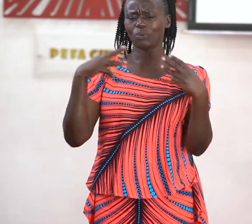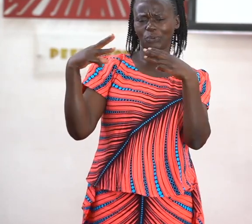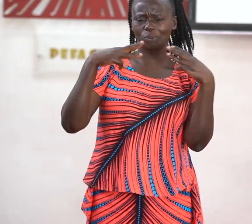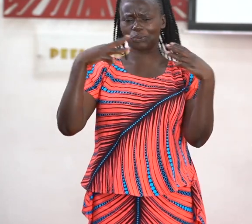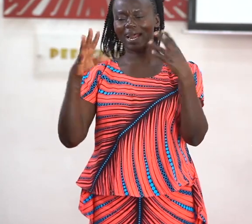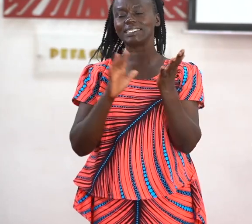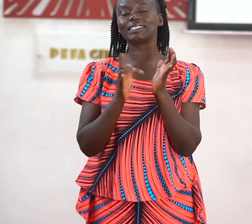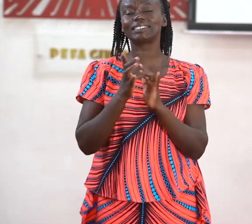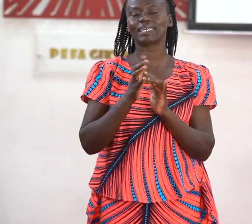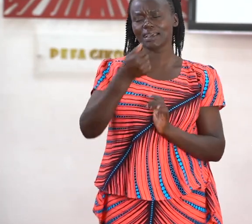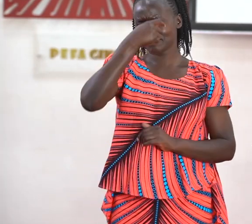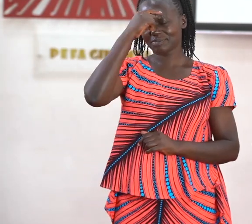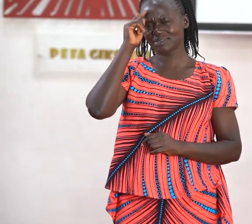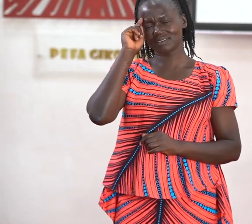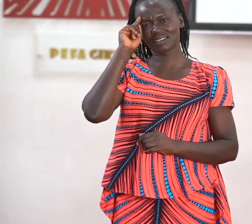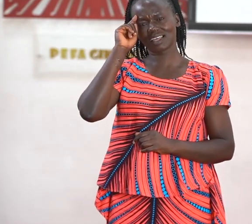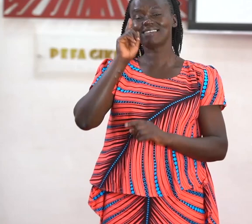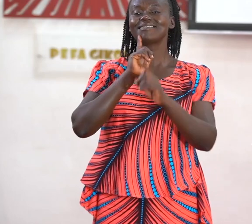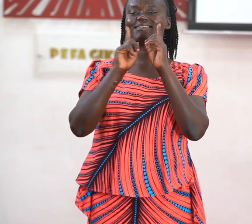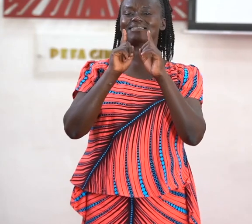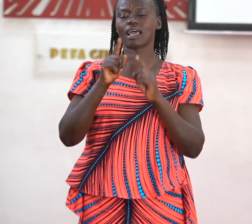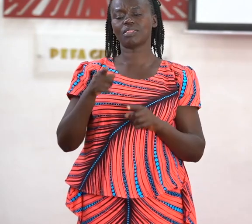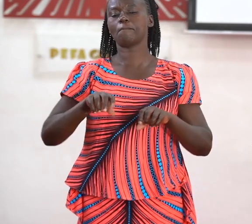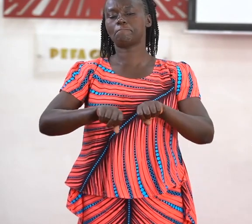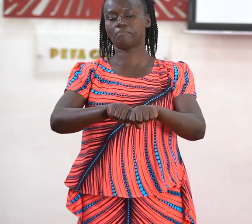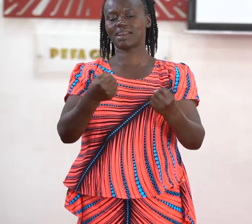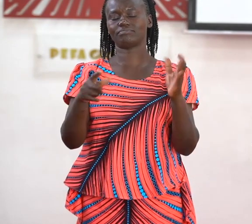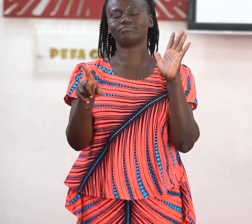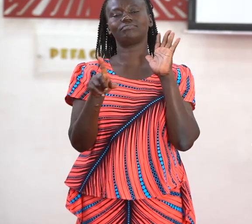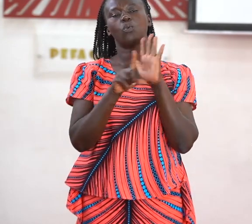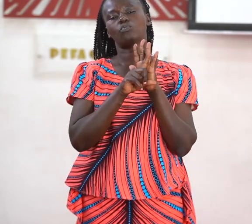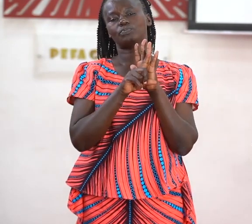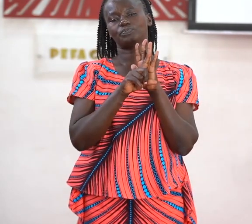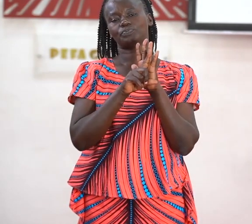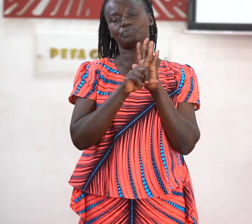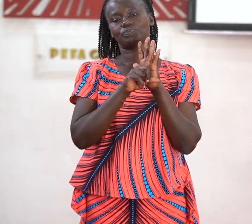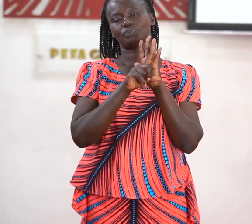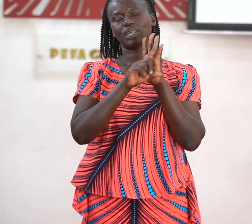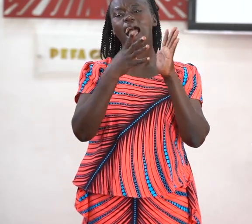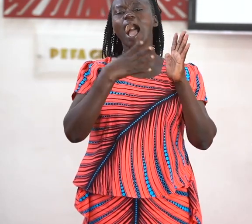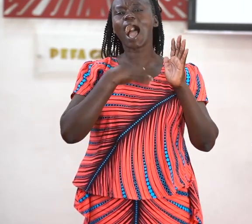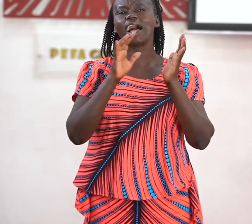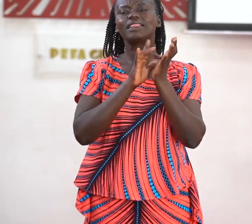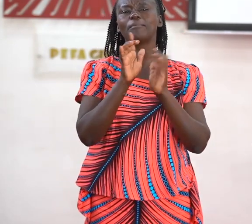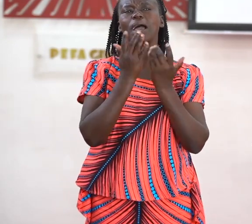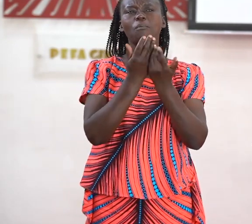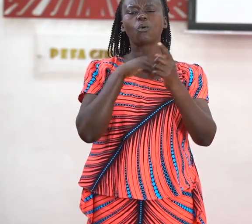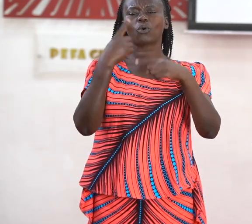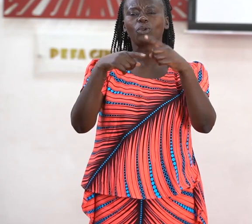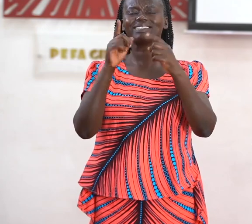Jesus because they termed it as breaking the law. And the Bible continues to